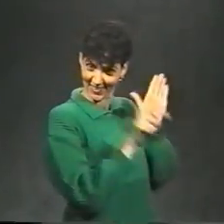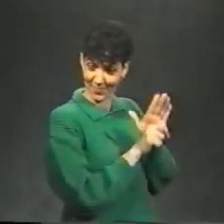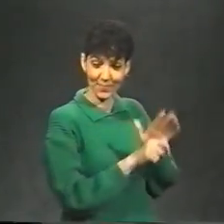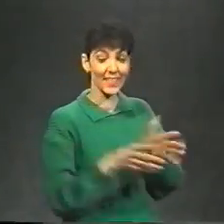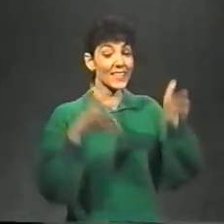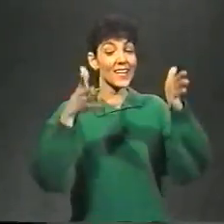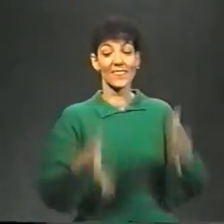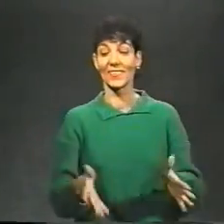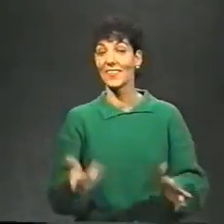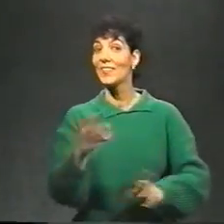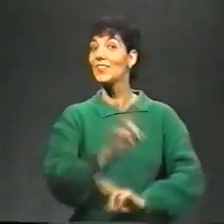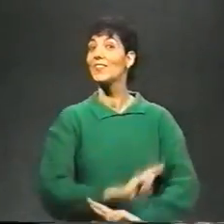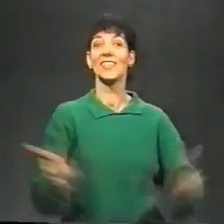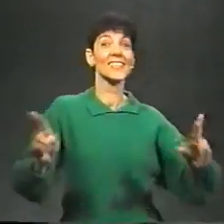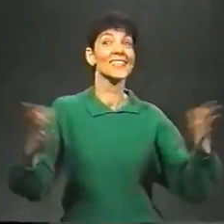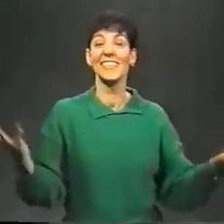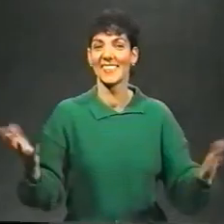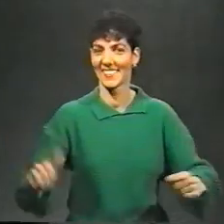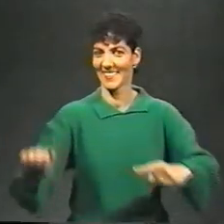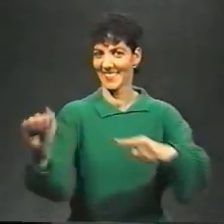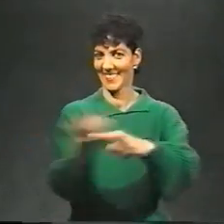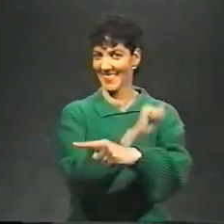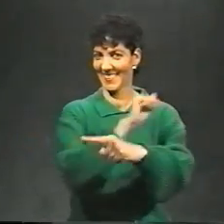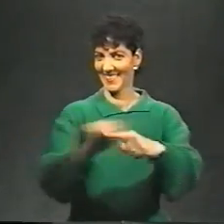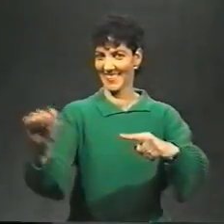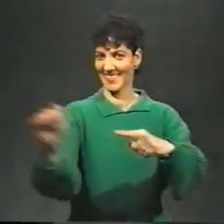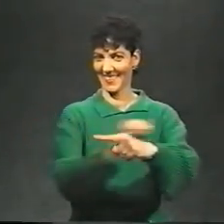Now it is time to practice what you have seen.